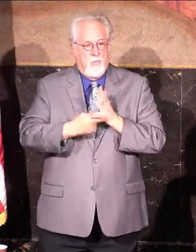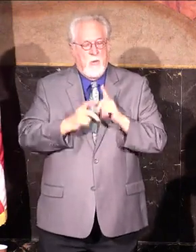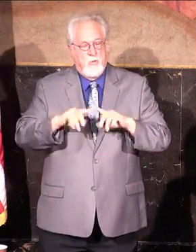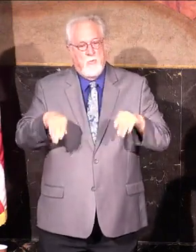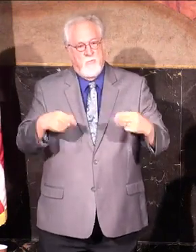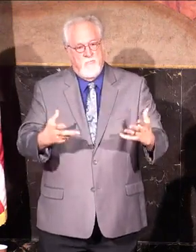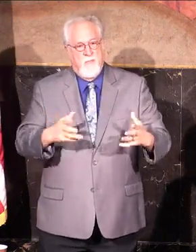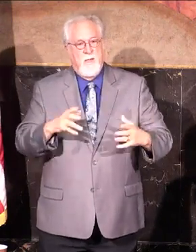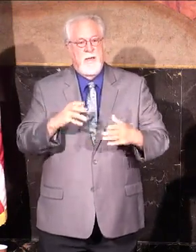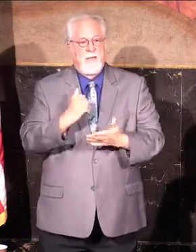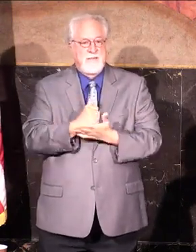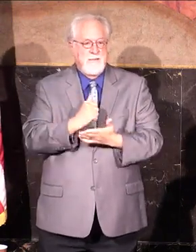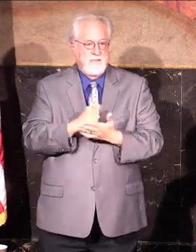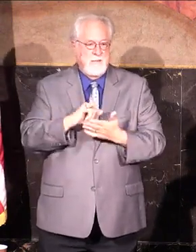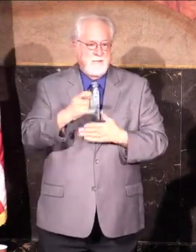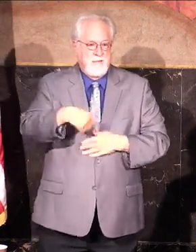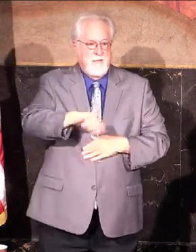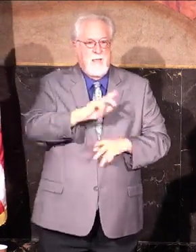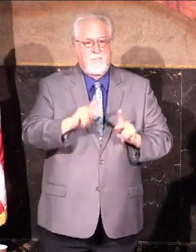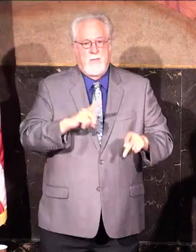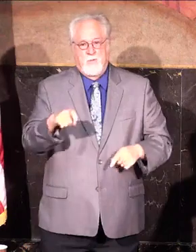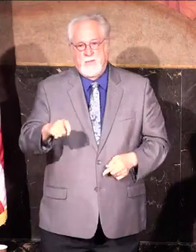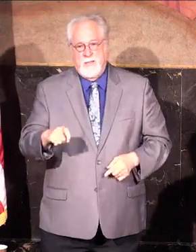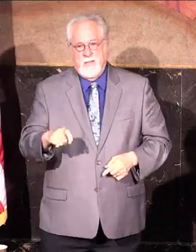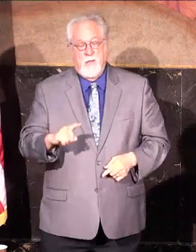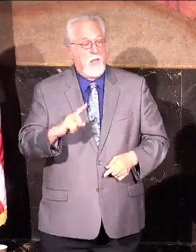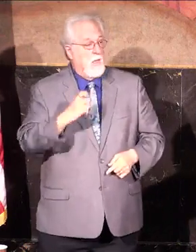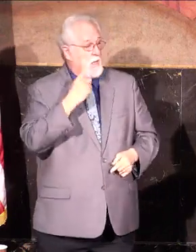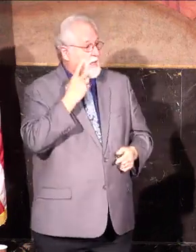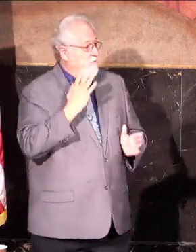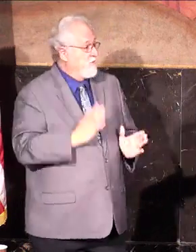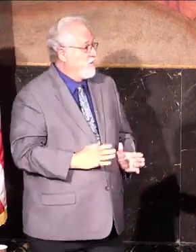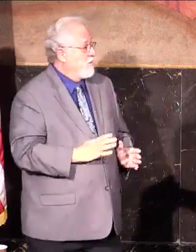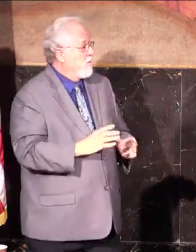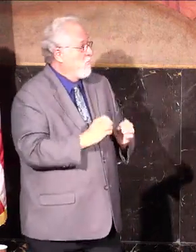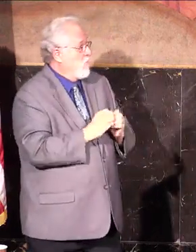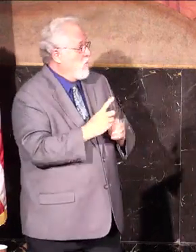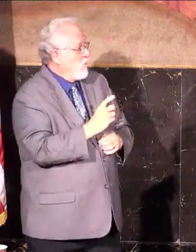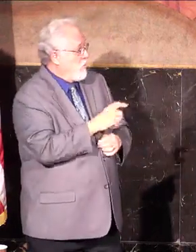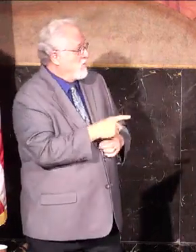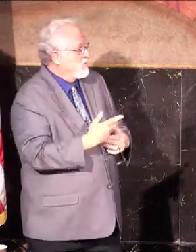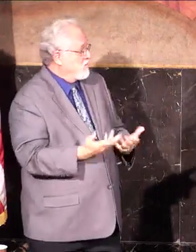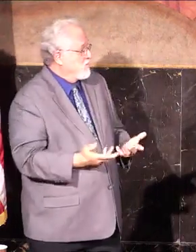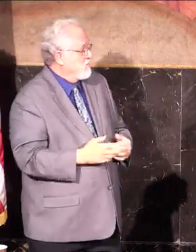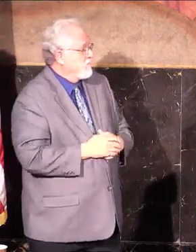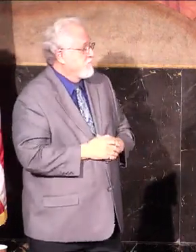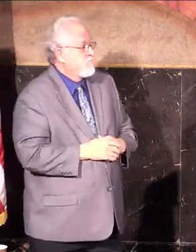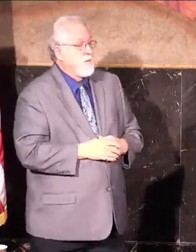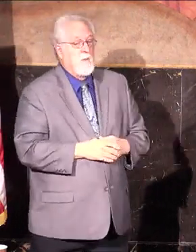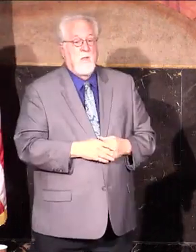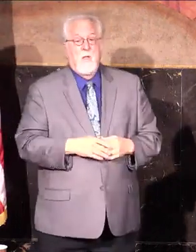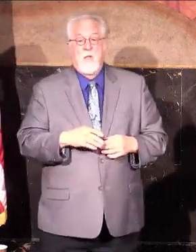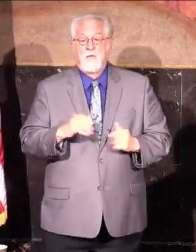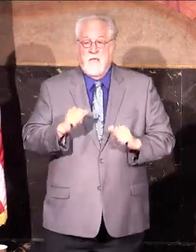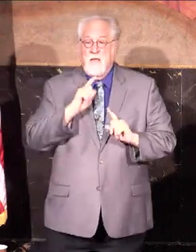that individuals need throughout the state. Governor, if there's additional questions, we'll be ready to answer.